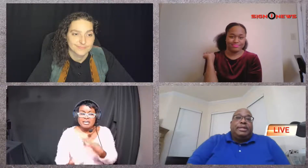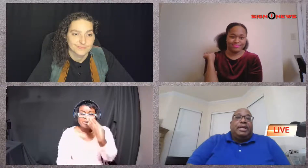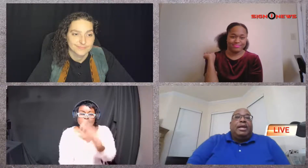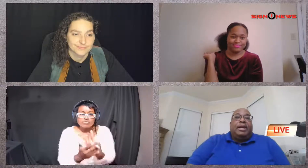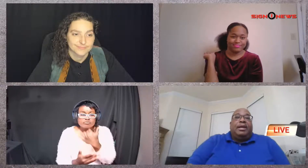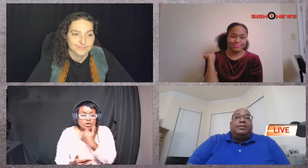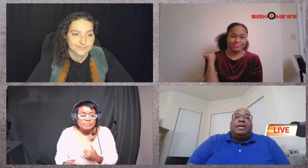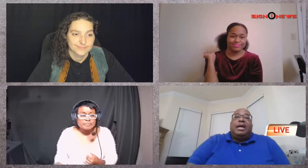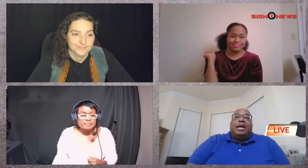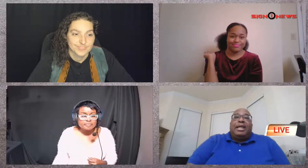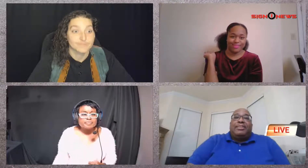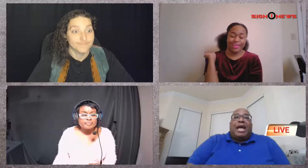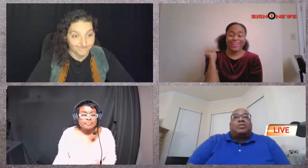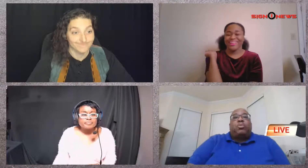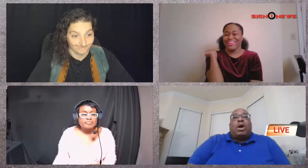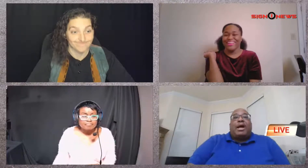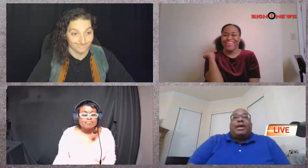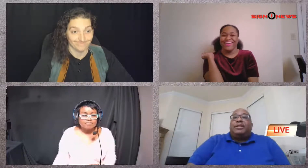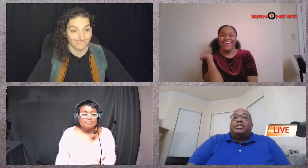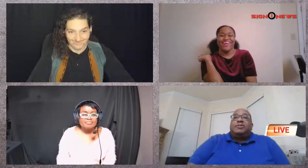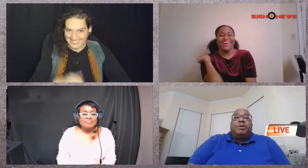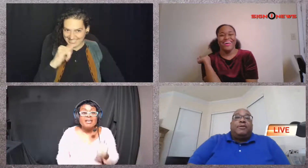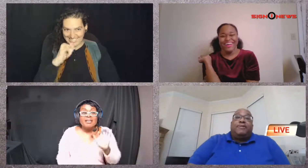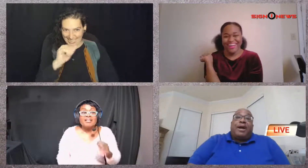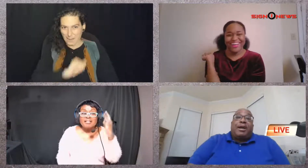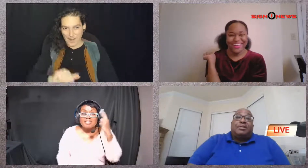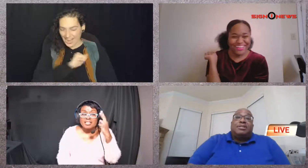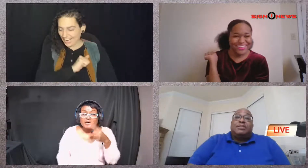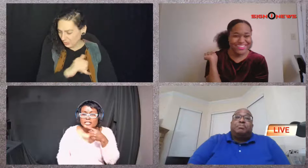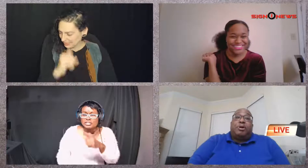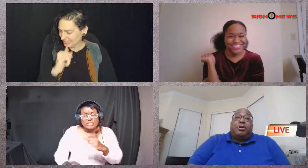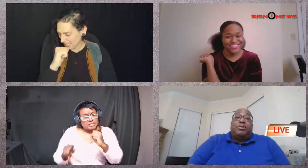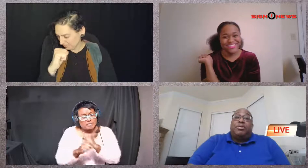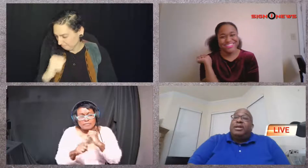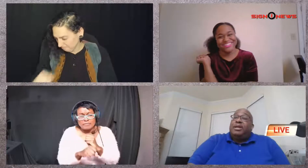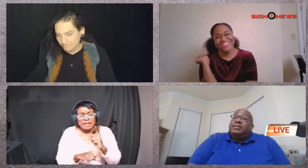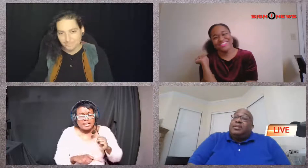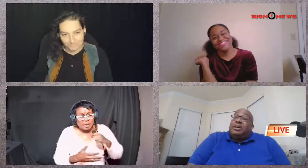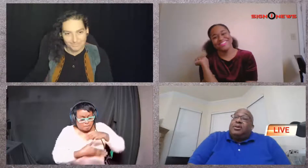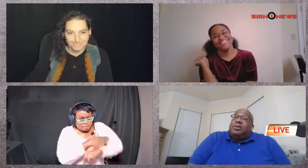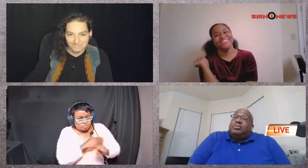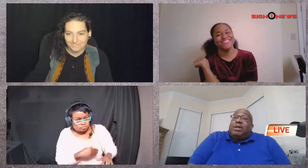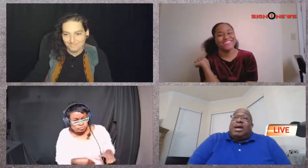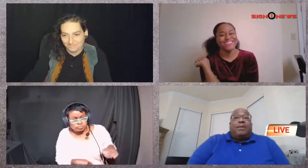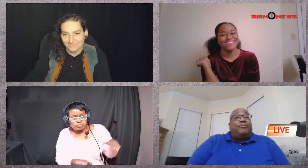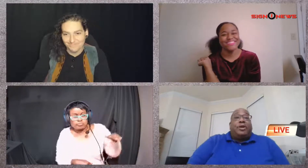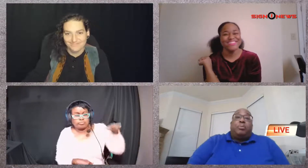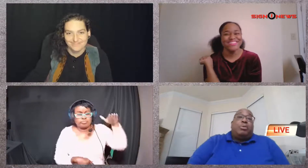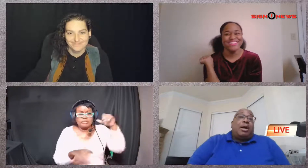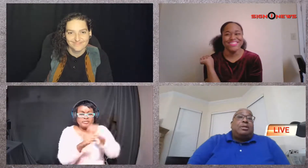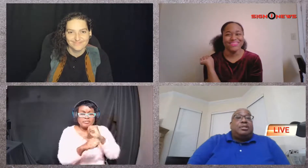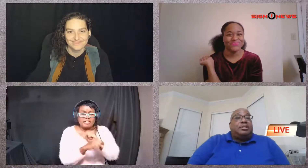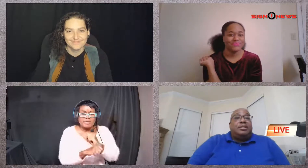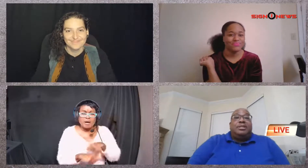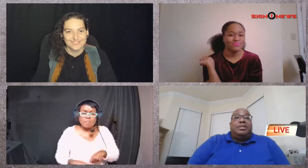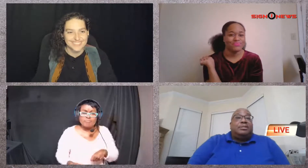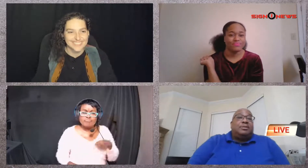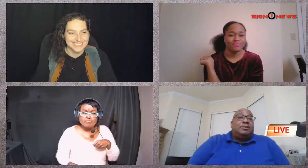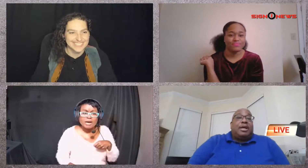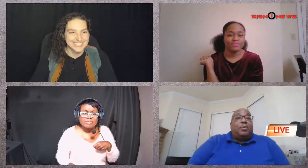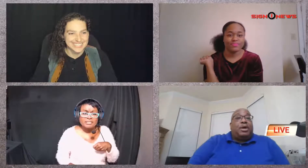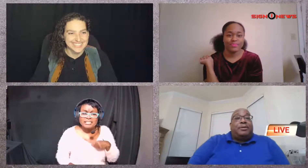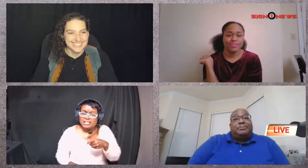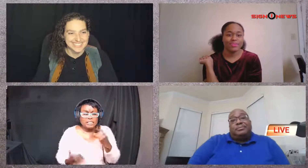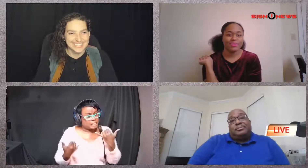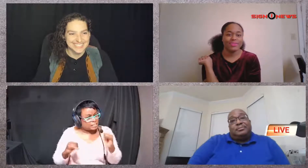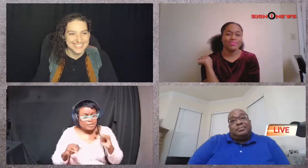wrong. And that's why she's been a fighter since birth. So I'm very proud that she is